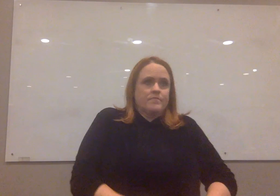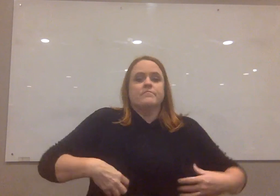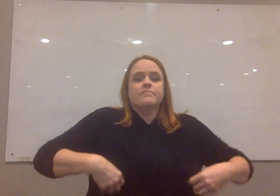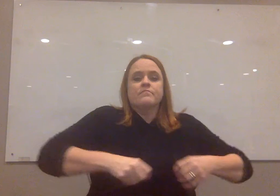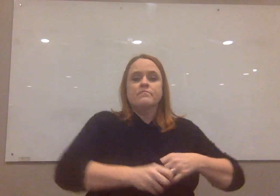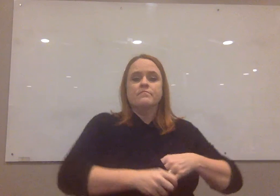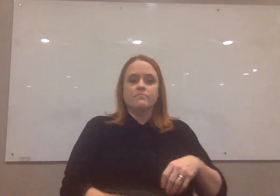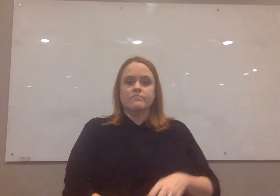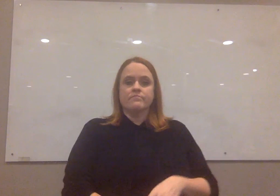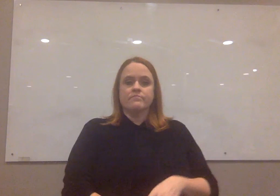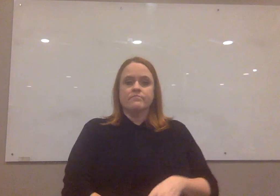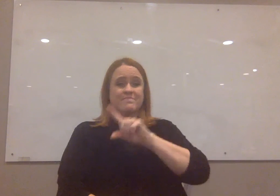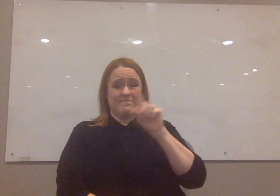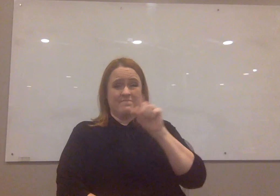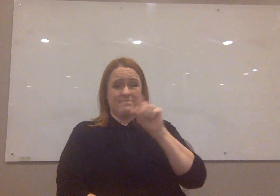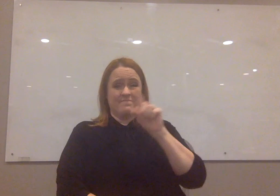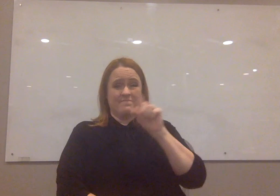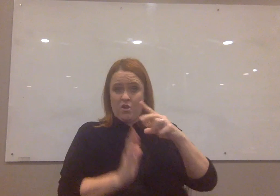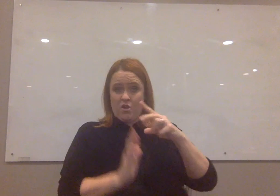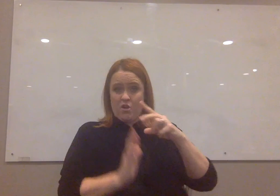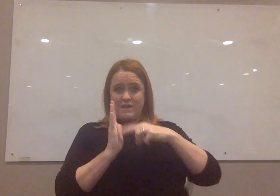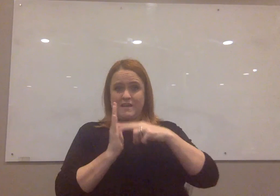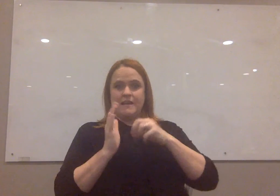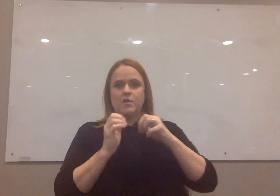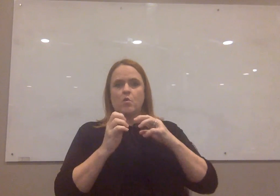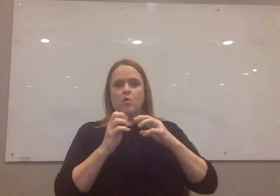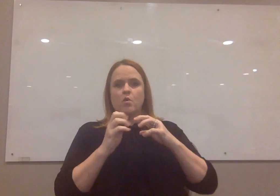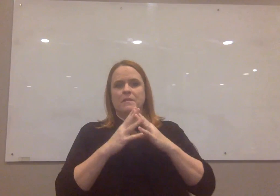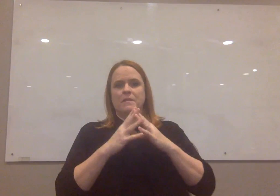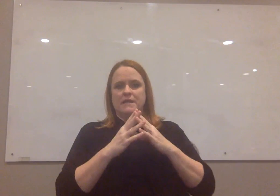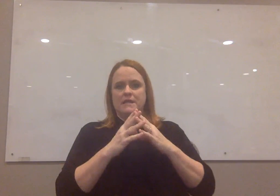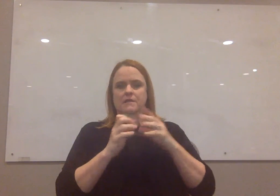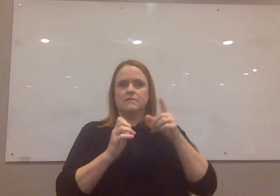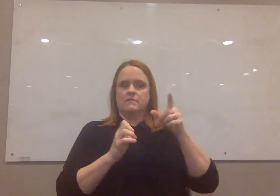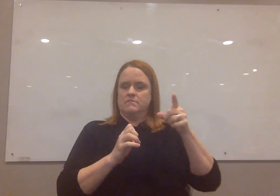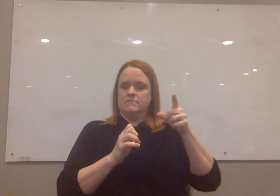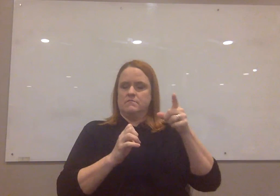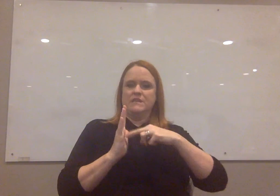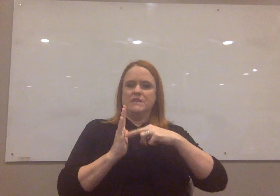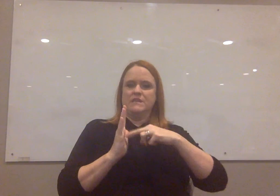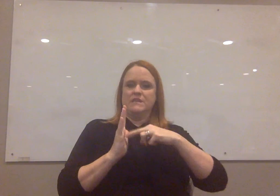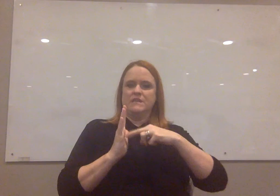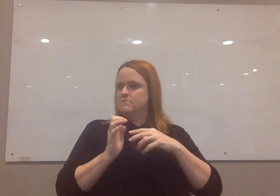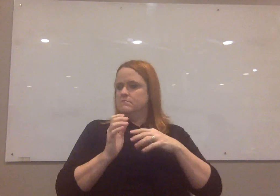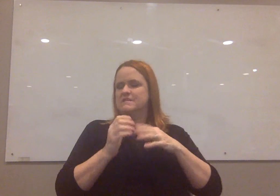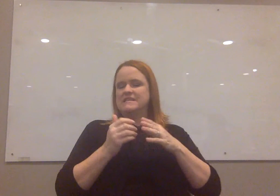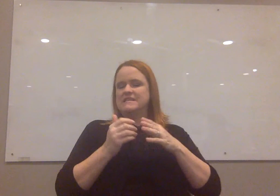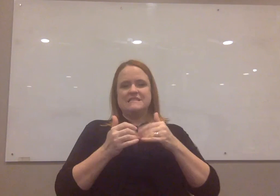Yeah, I mean, that's how I've been doing it. So I feel like it's easier to cover because it's more picking out like the important pieces. Yeah.